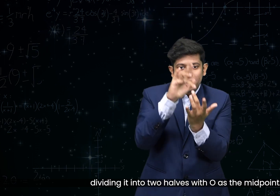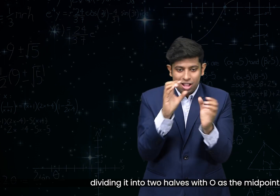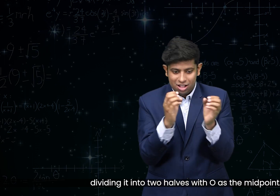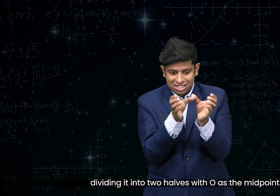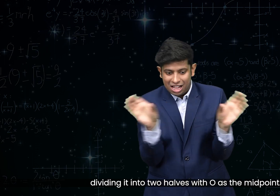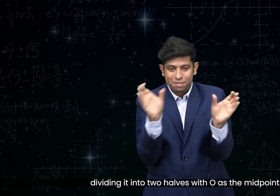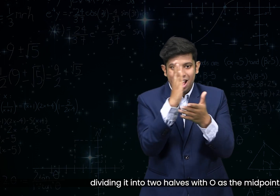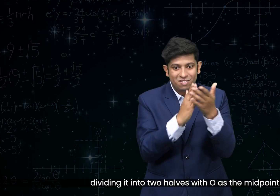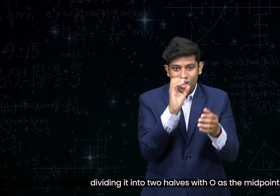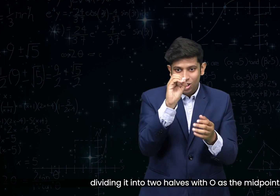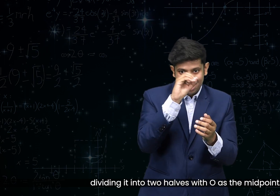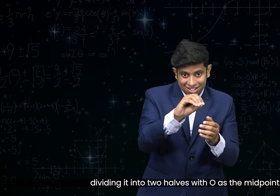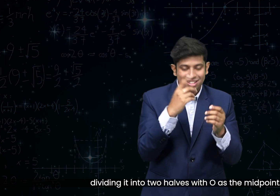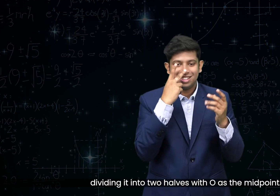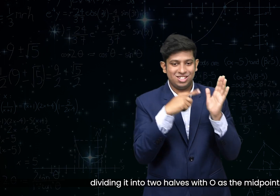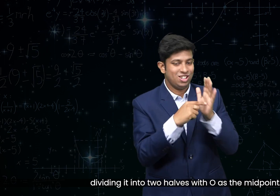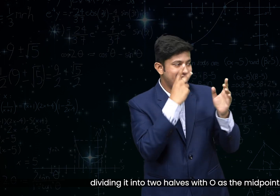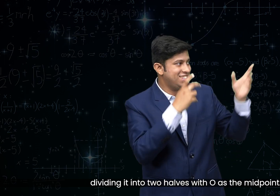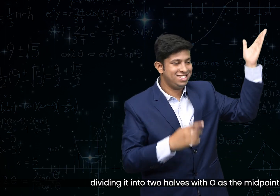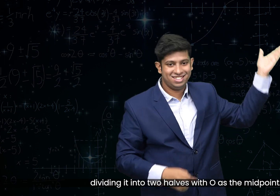halves with O as the midpoint.